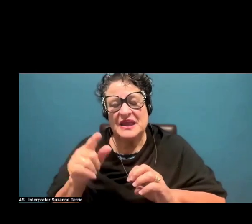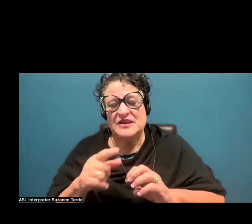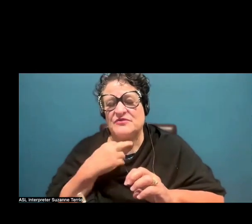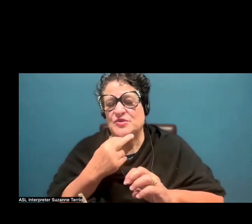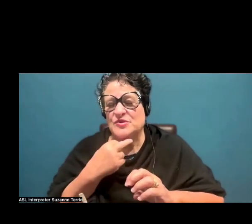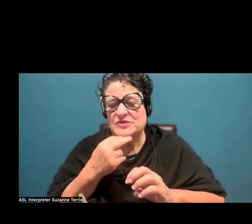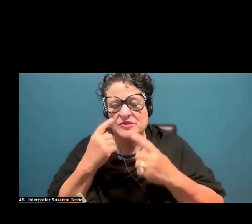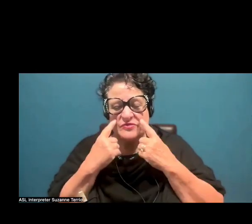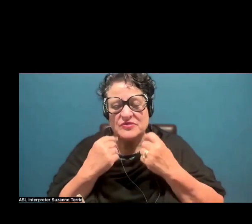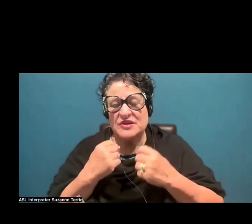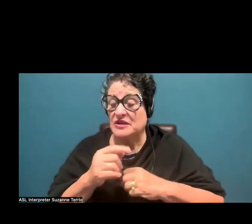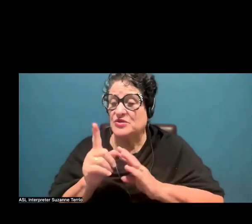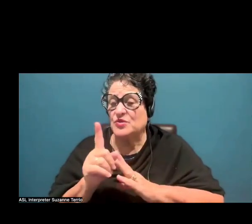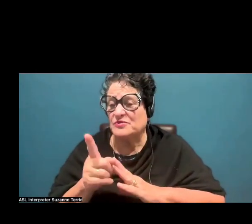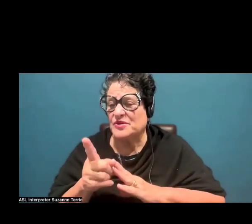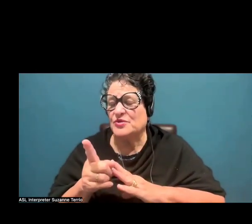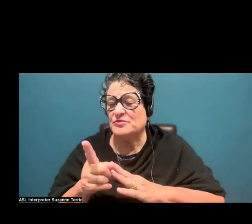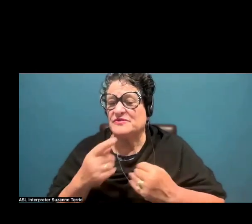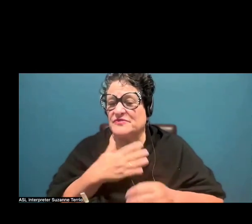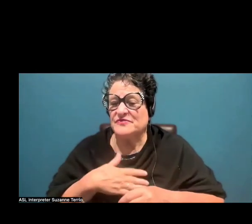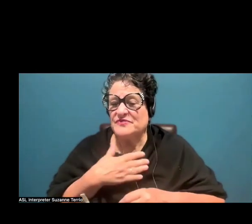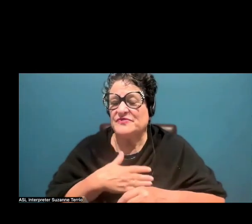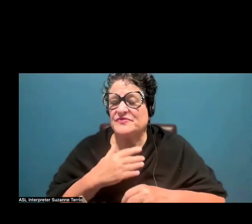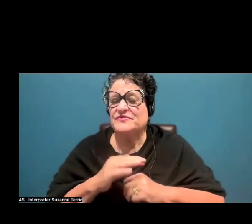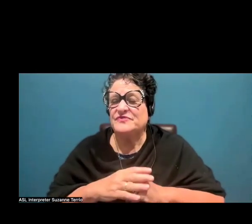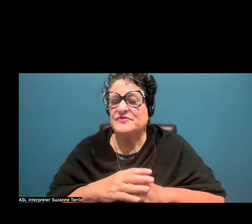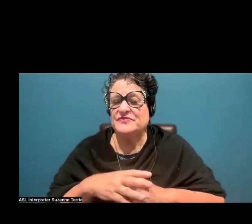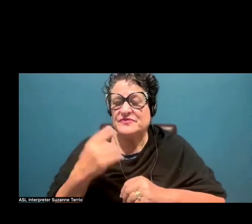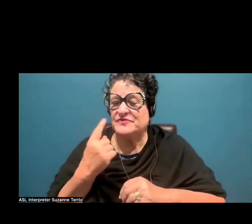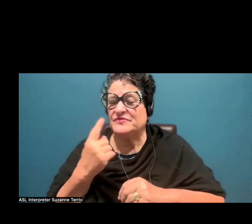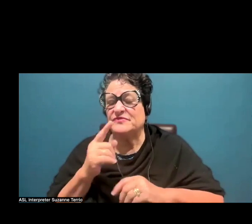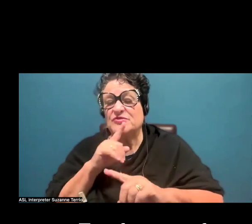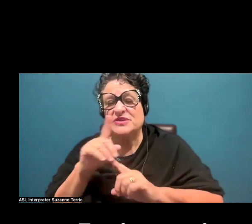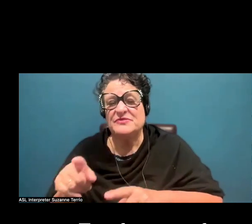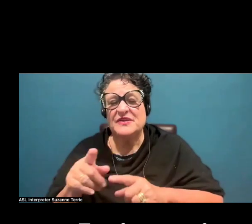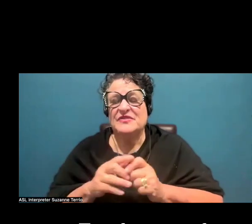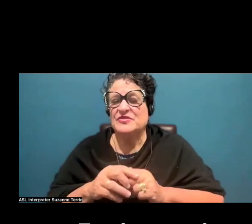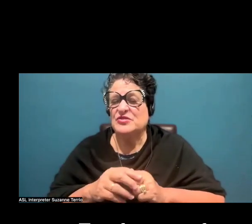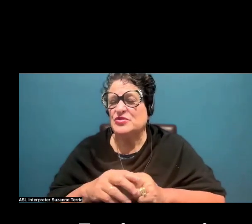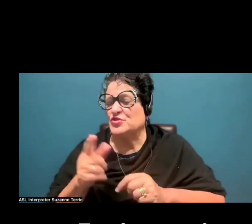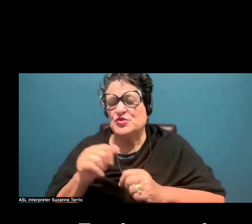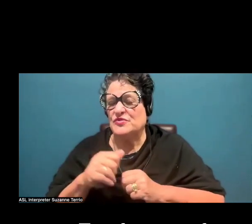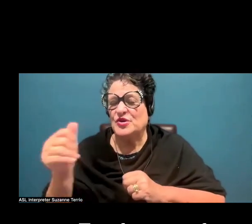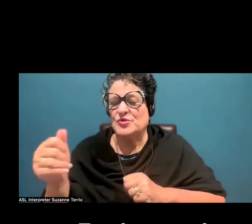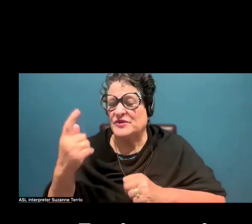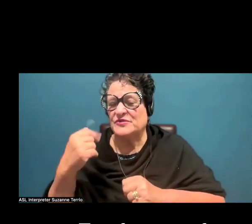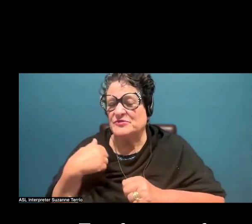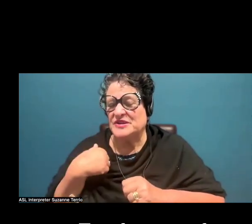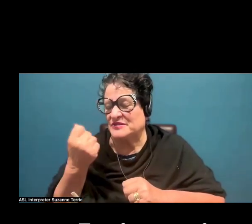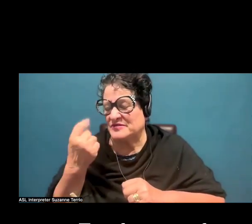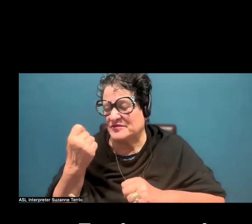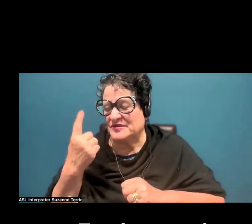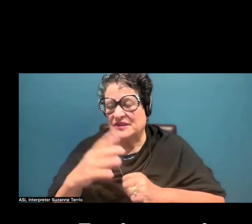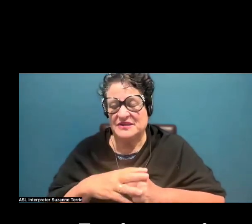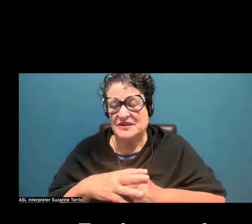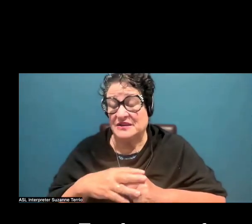It's only a moment we're asking for. Somebody calls back in response. Too far away for me to understand and half drowned